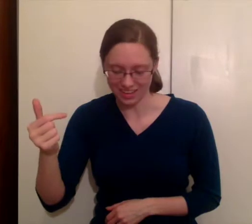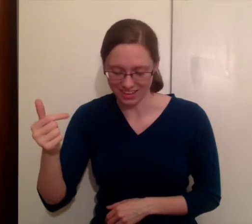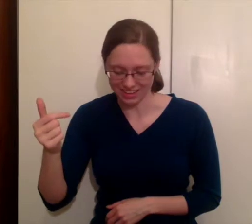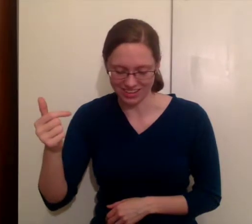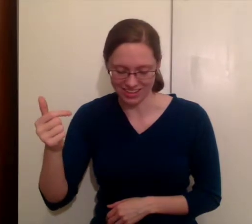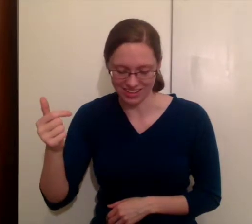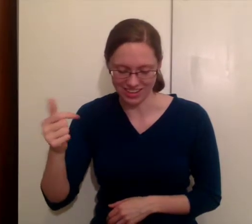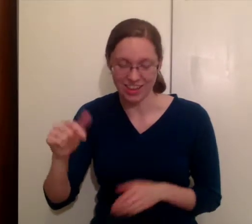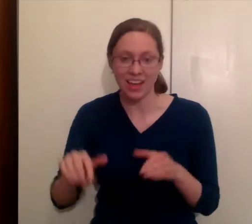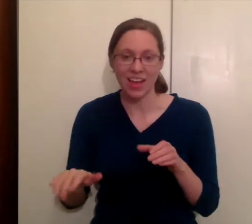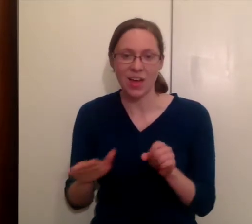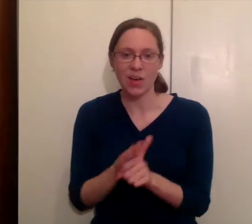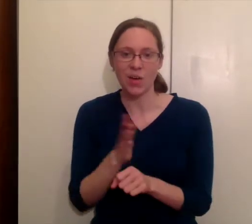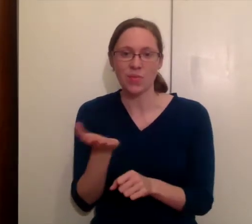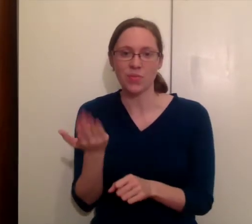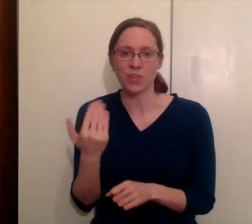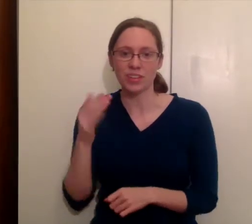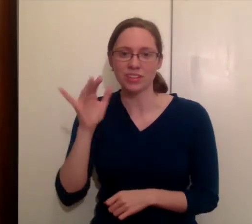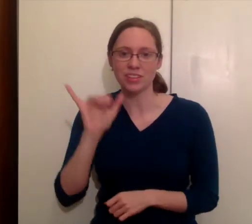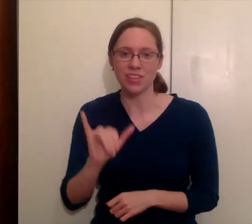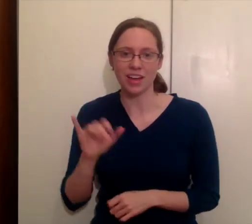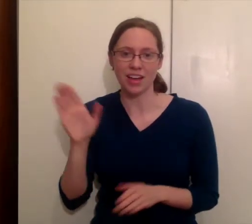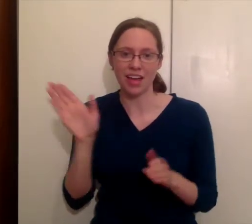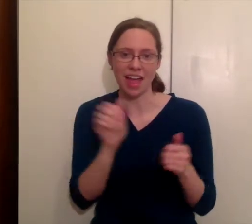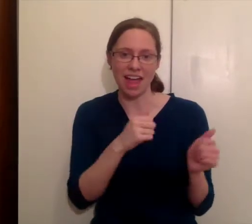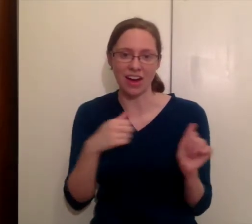squawking filled the air.